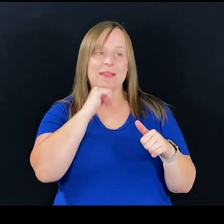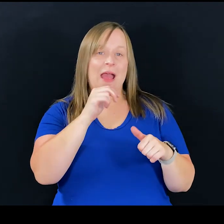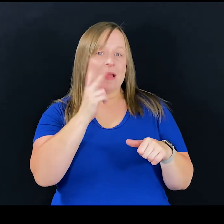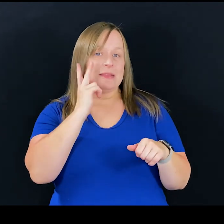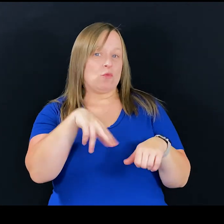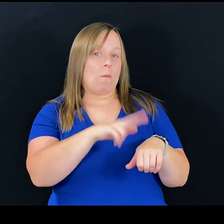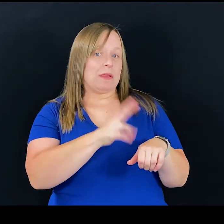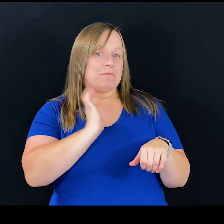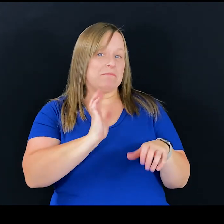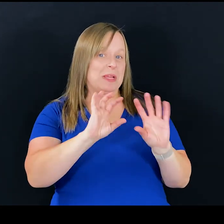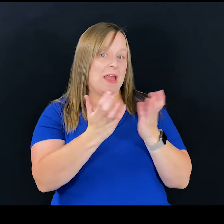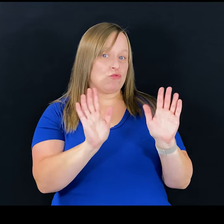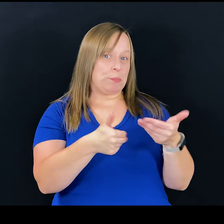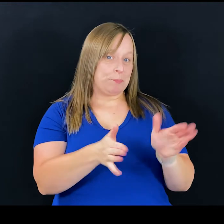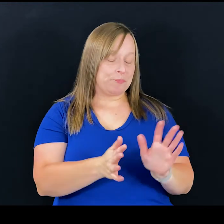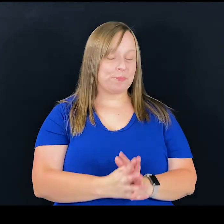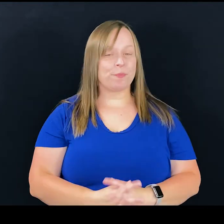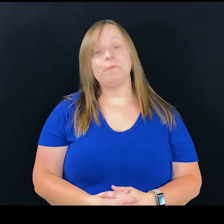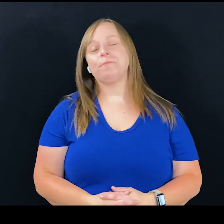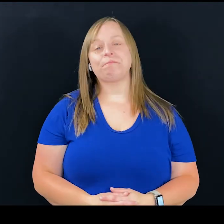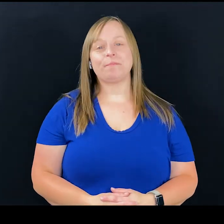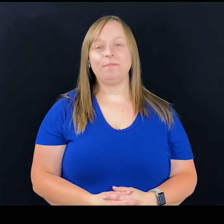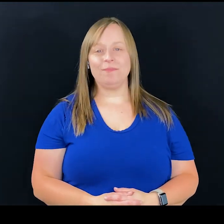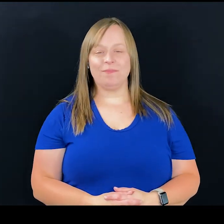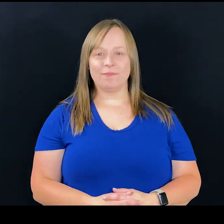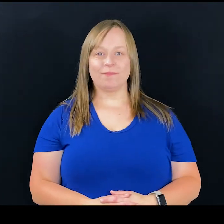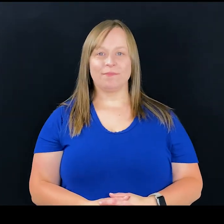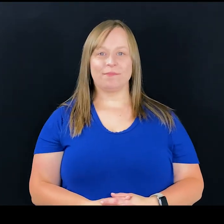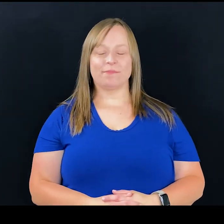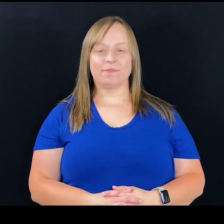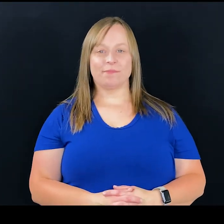meeting. That's not something that they usually see in the classroom.